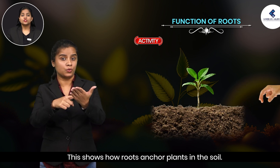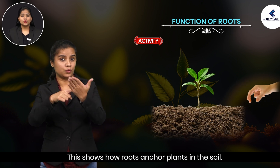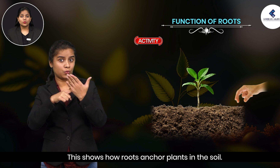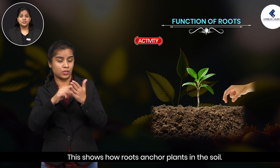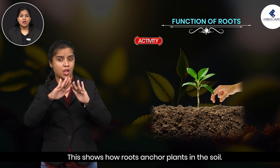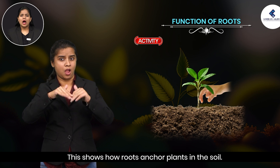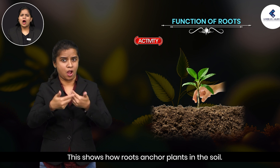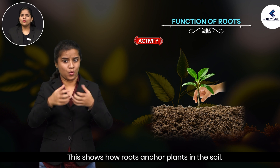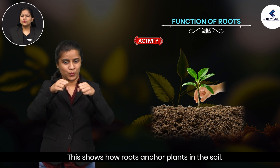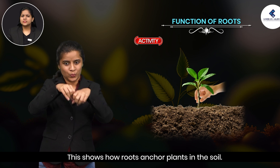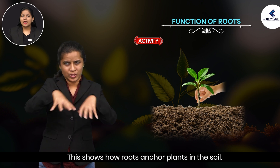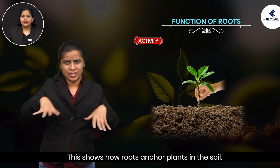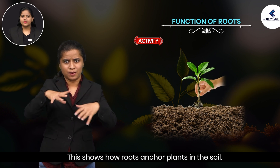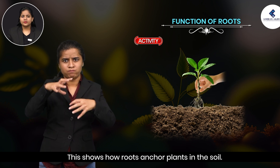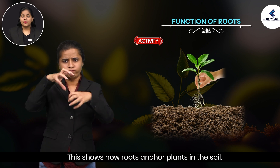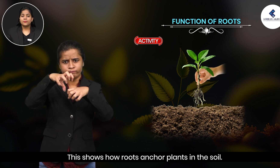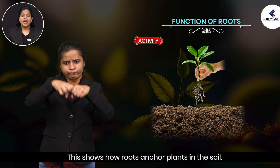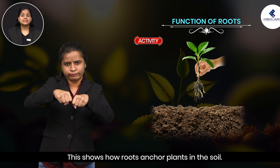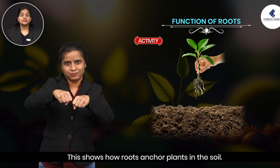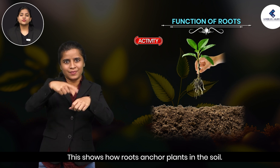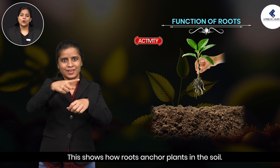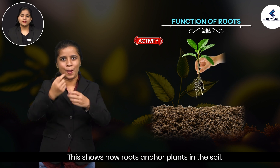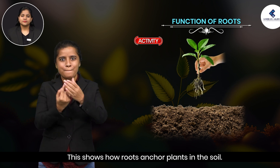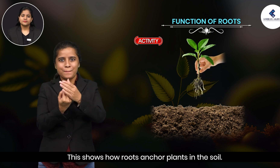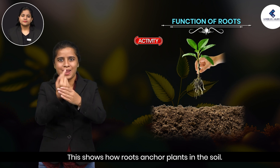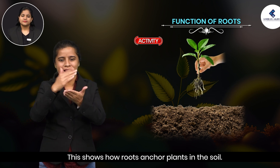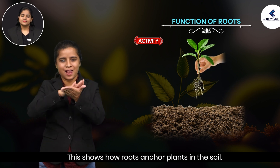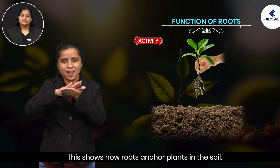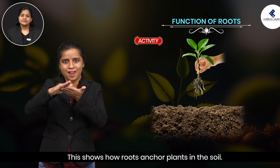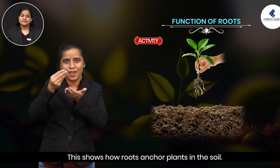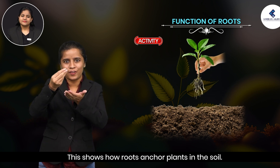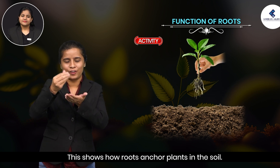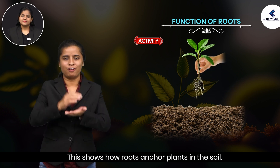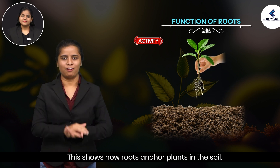This shows how roots anchor plants in the soil.